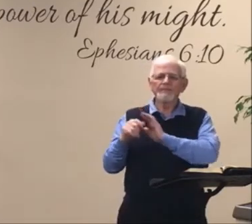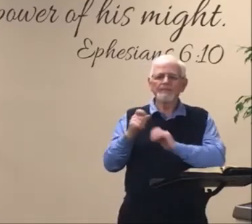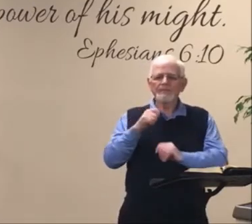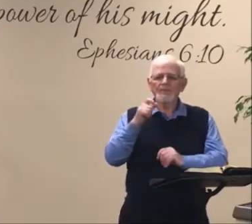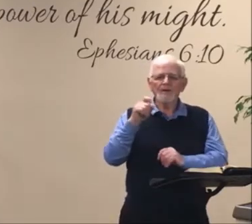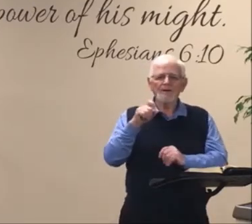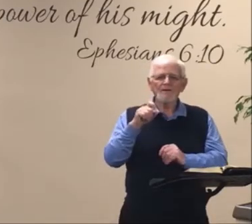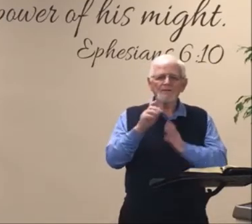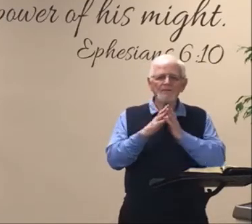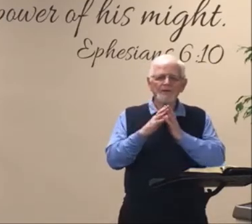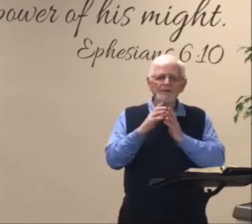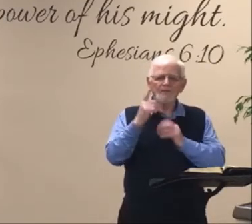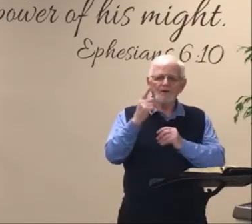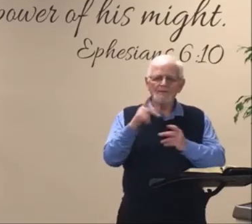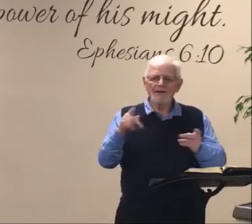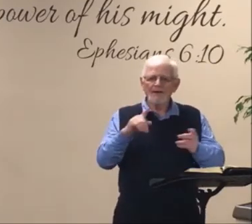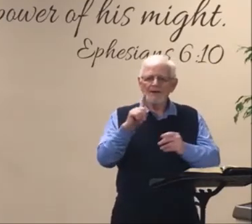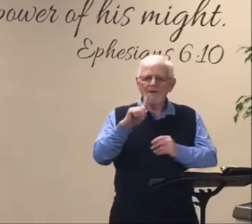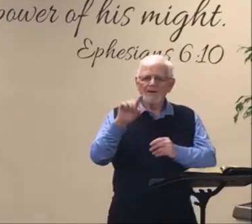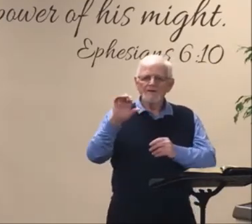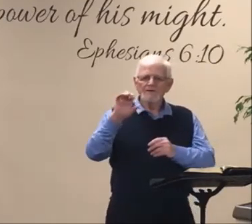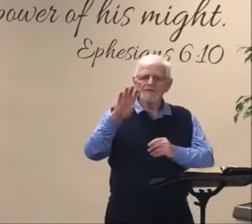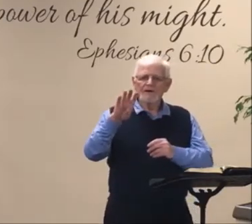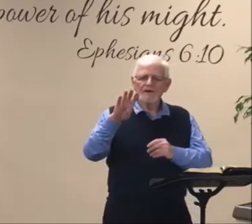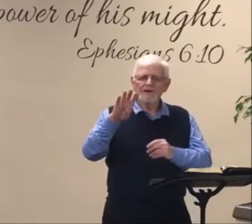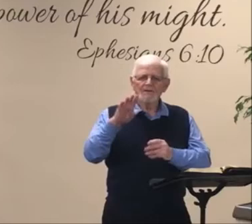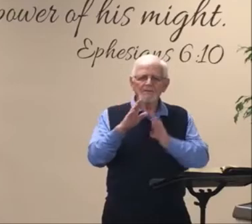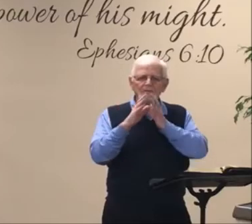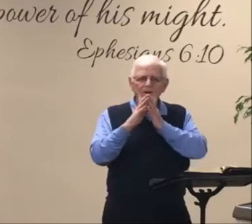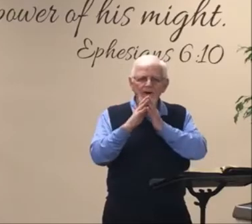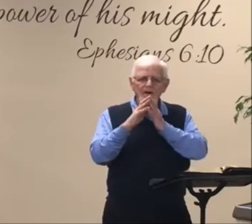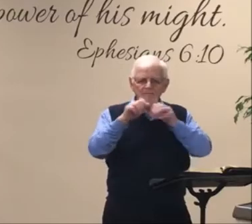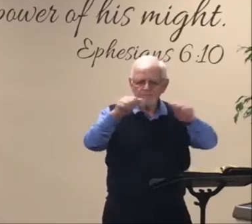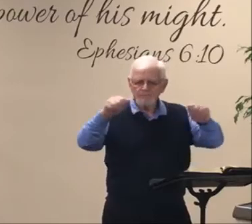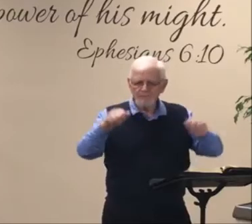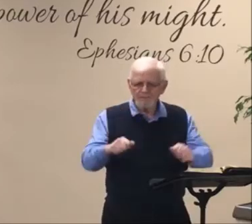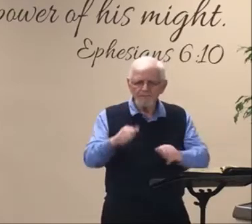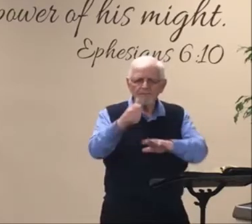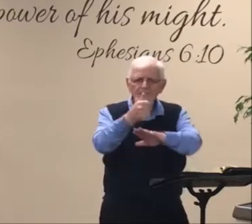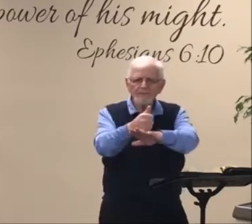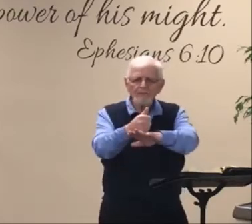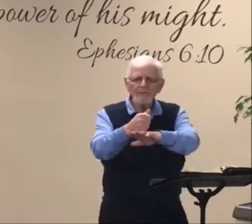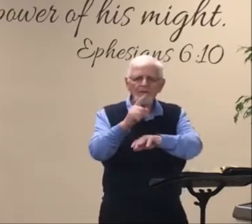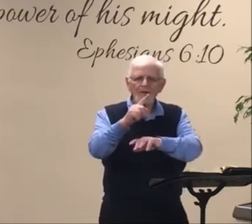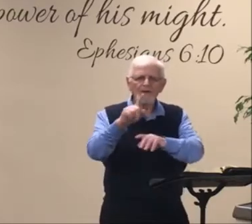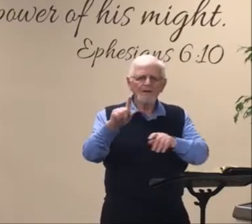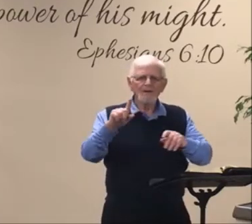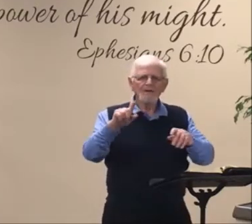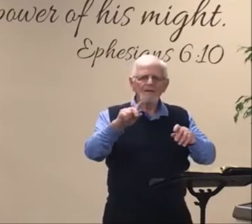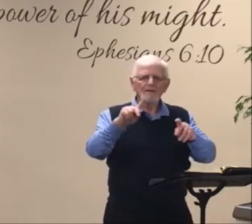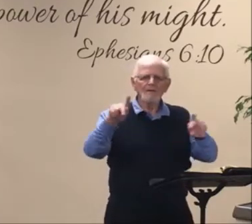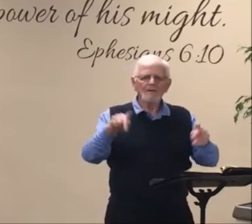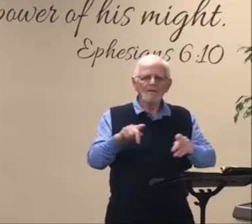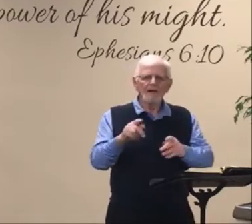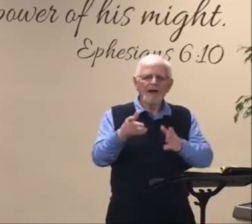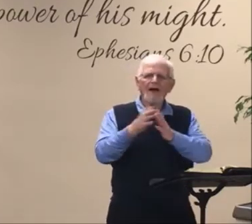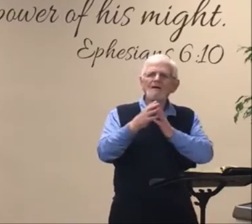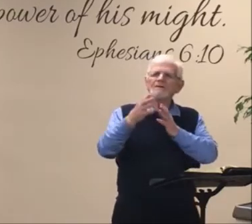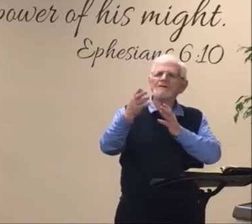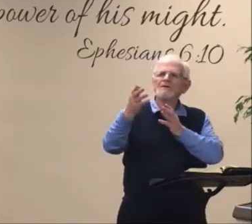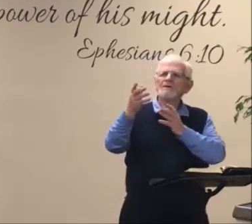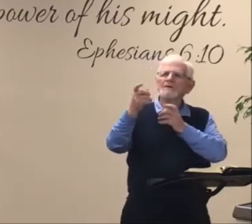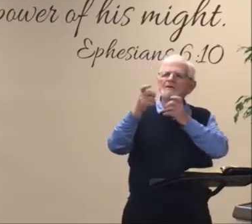where Jacob prayed. You don't read of one place where he set up an altar. You don't read of one place where he asked direction from God.